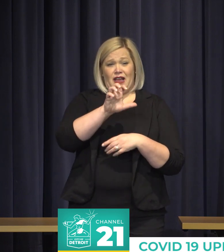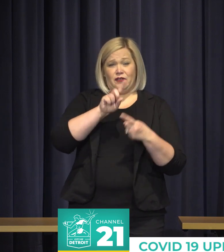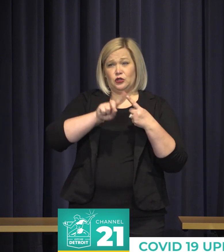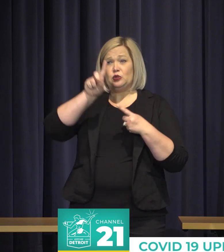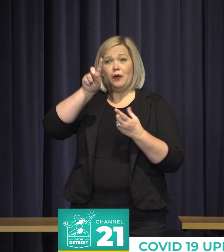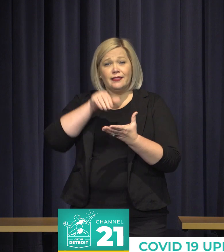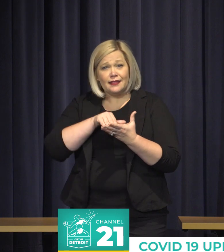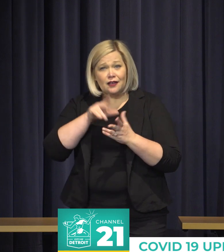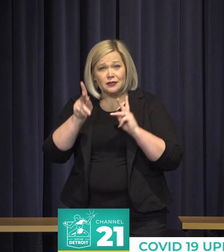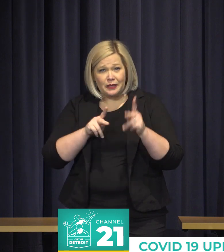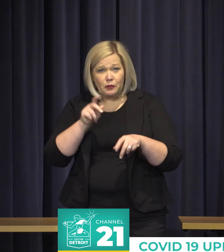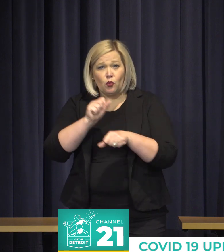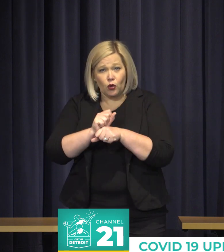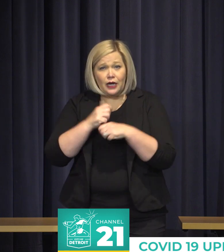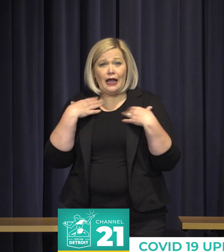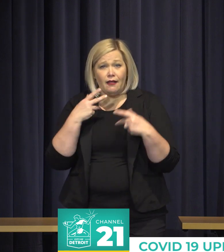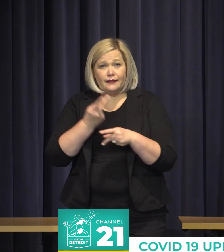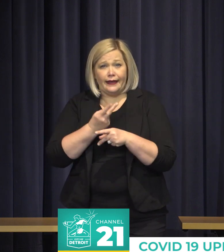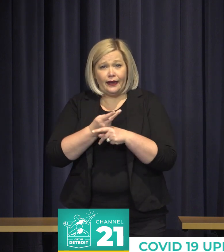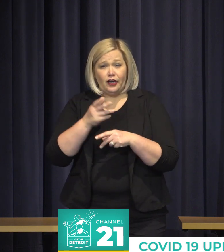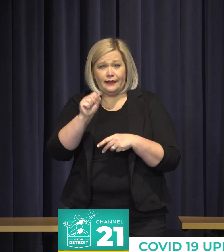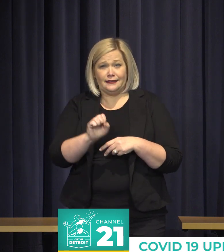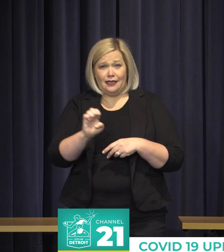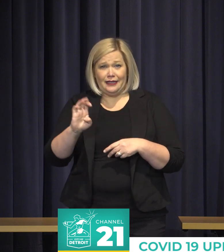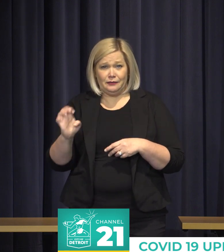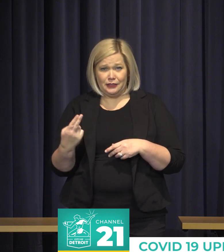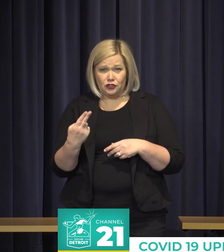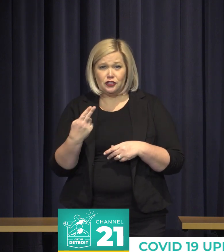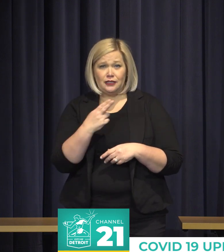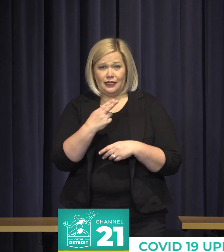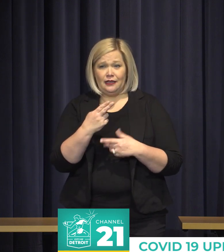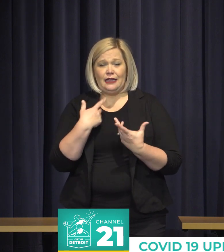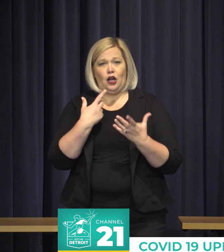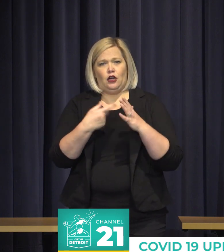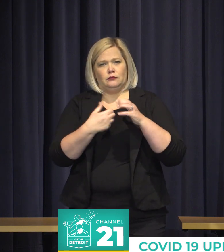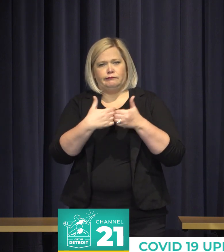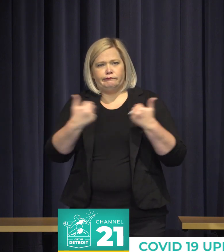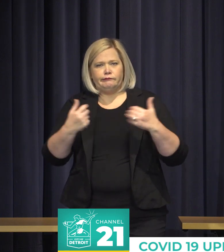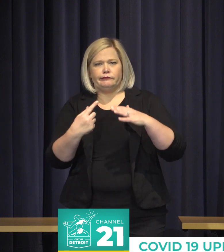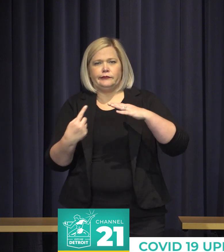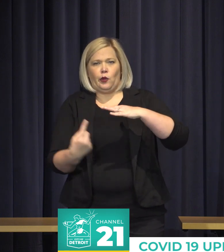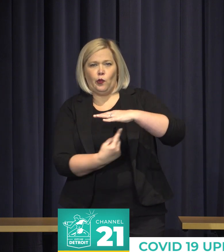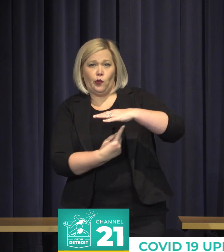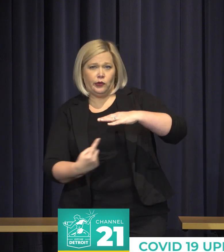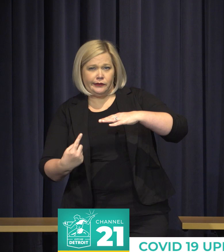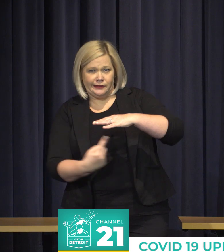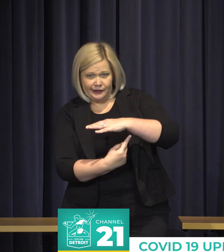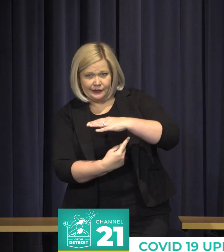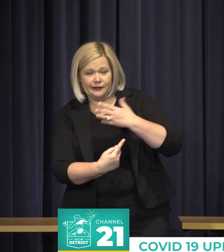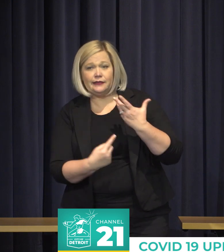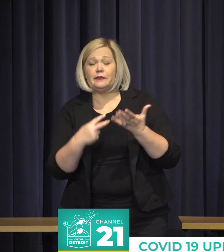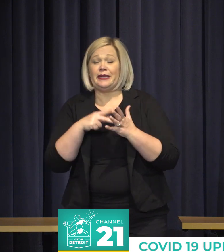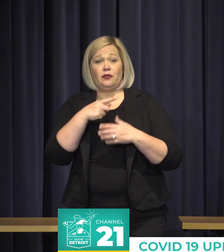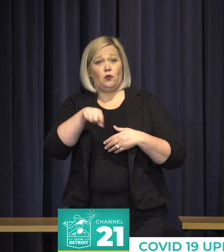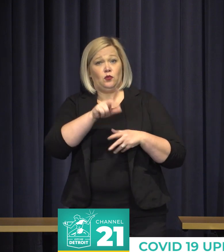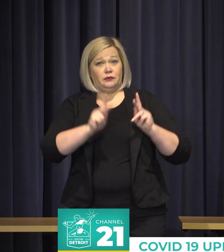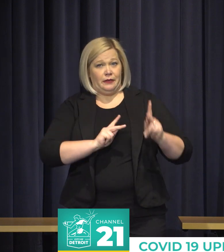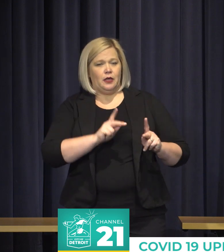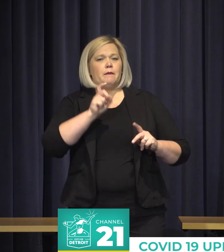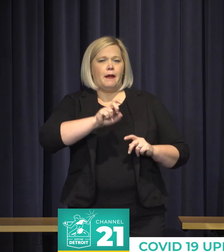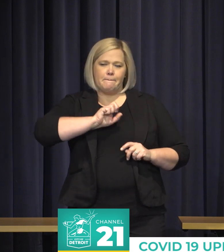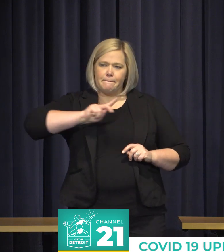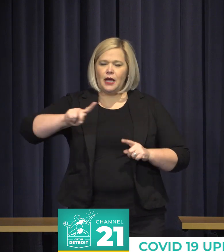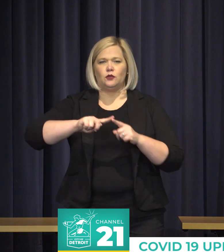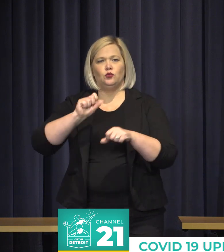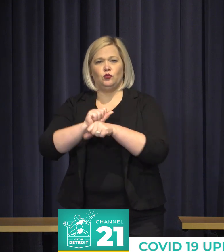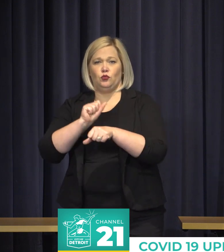healthcare workers in the southeastern Michigan hospitals that are today quarantined. And we need to get those health workers back to